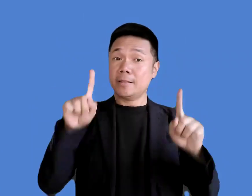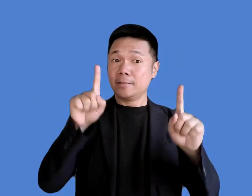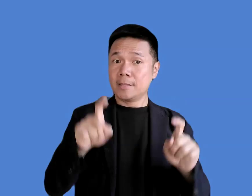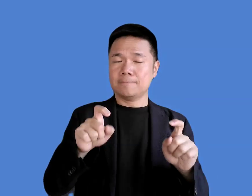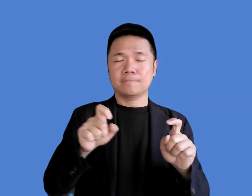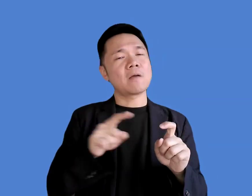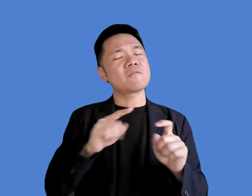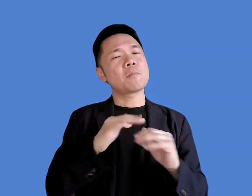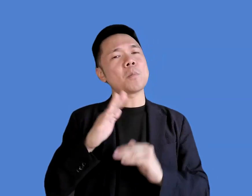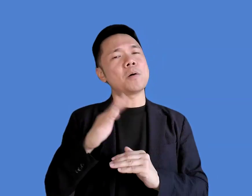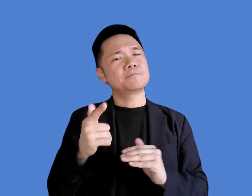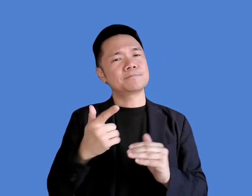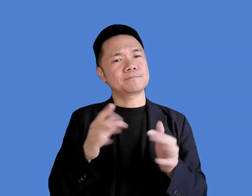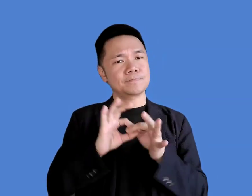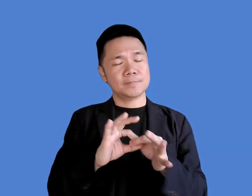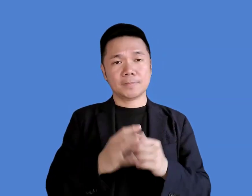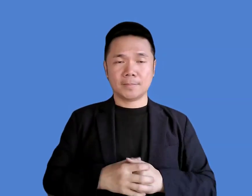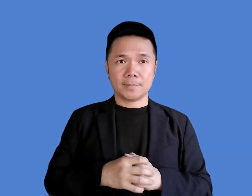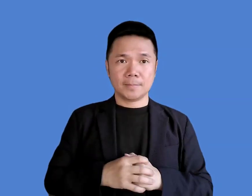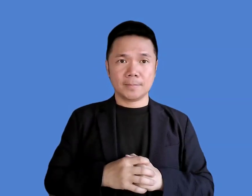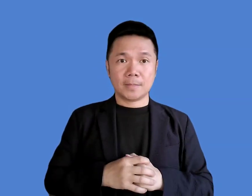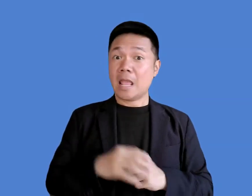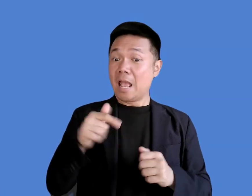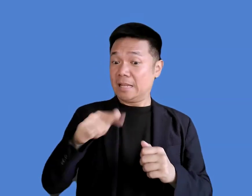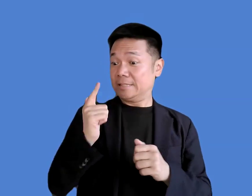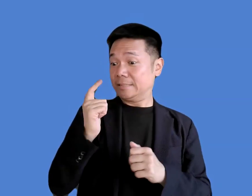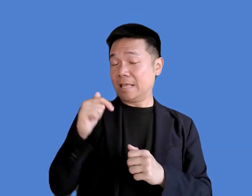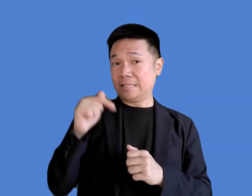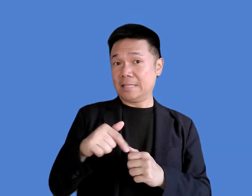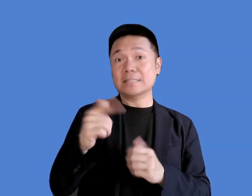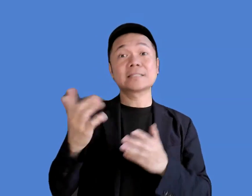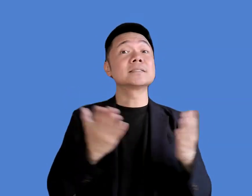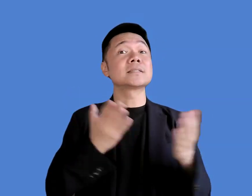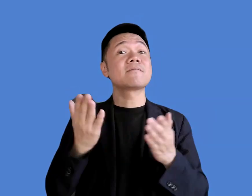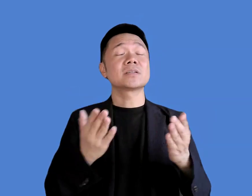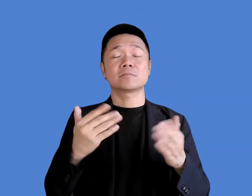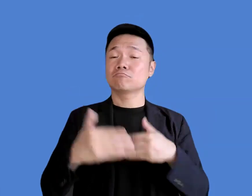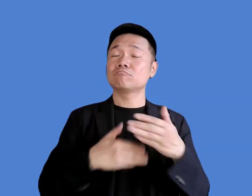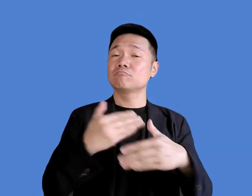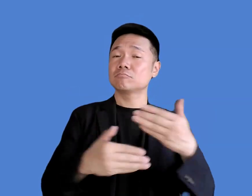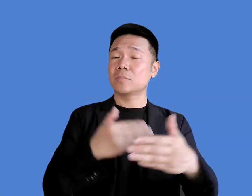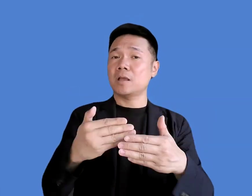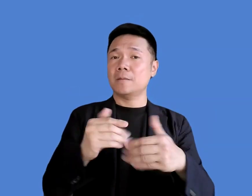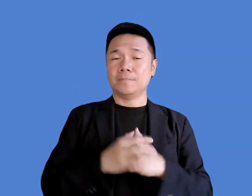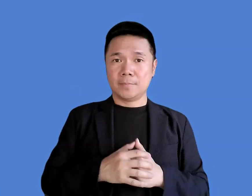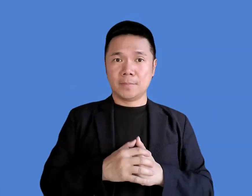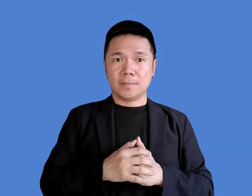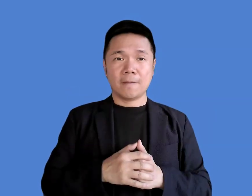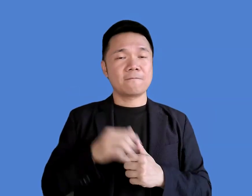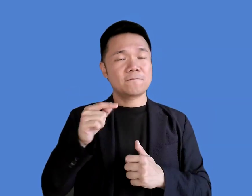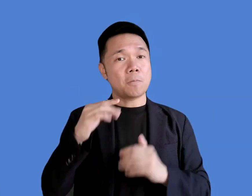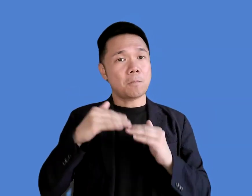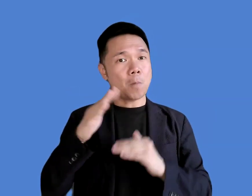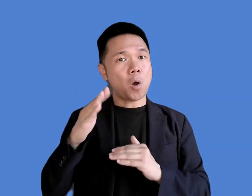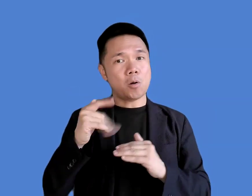prototype these as well in the market, and then launch these new products, services, or approaches and keep measuring the impact and pivot where